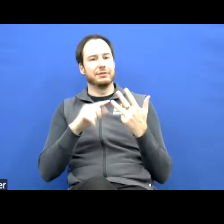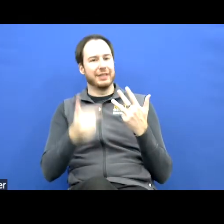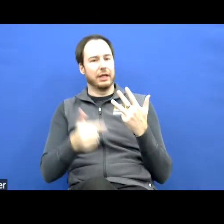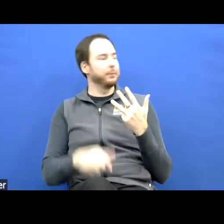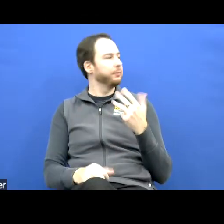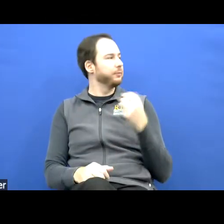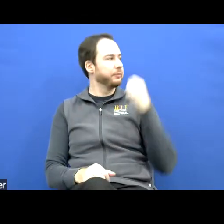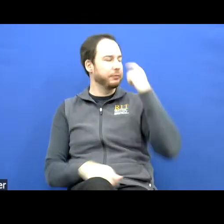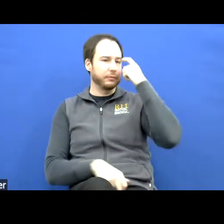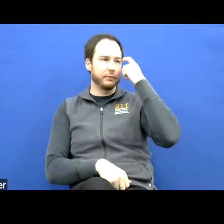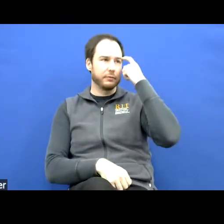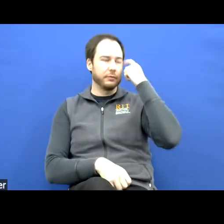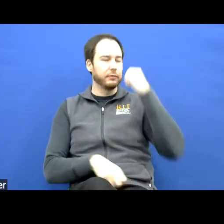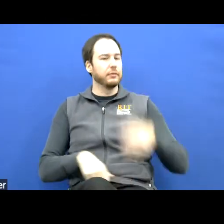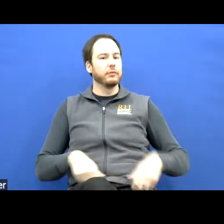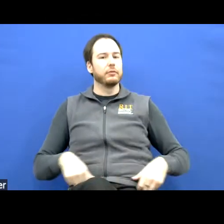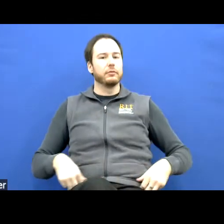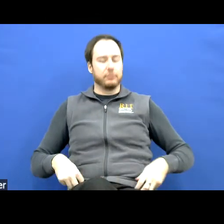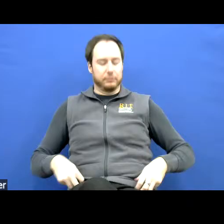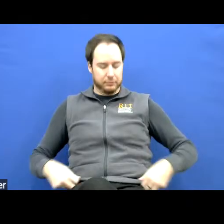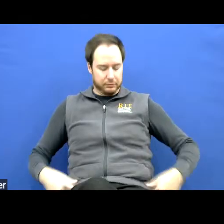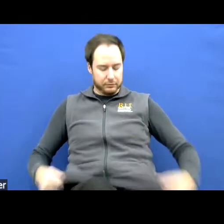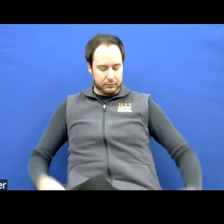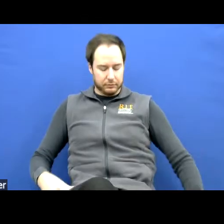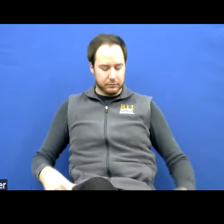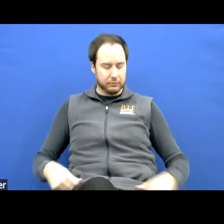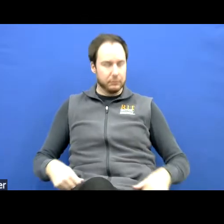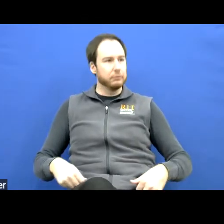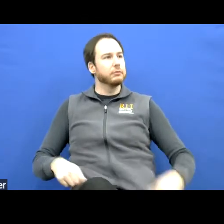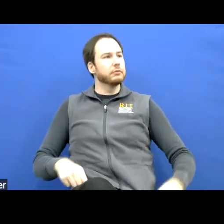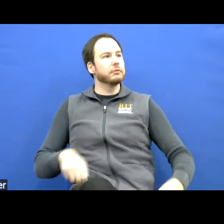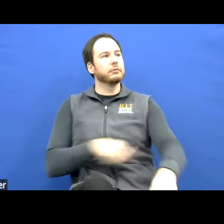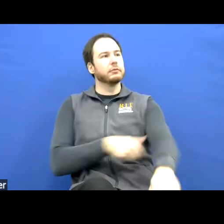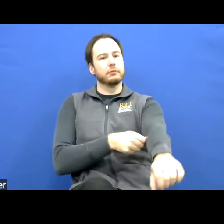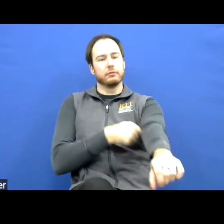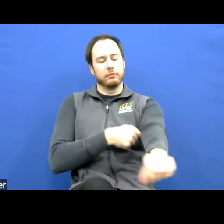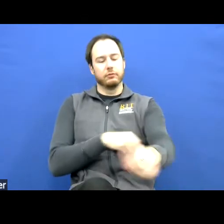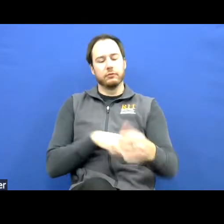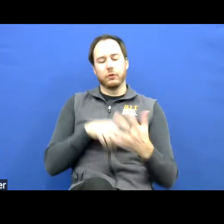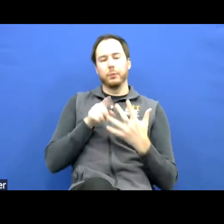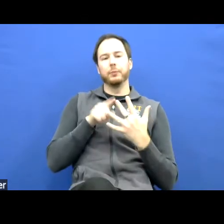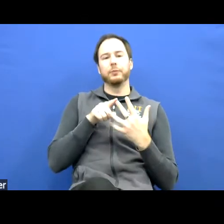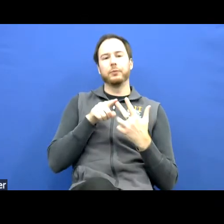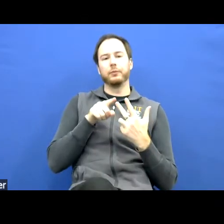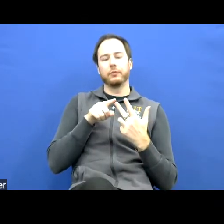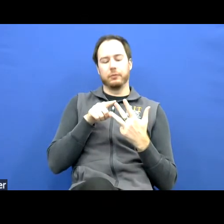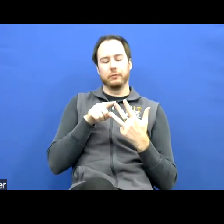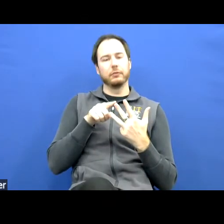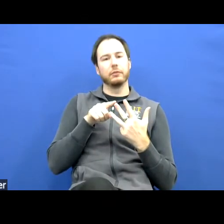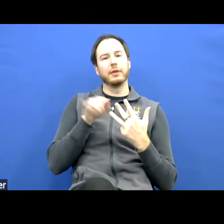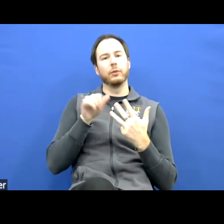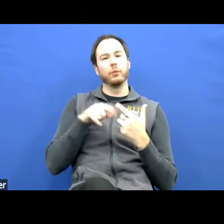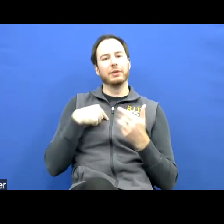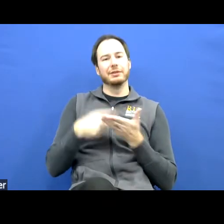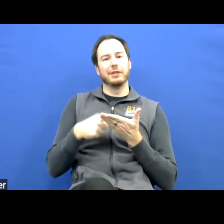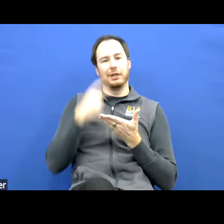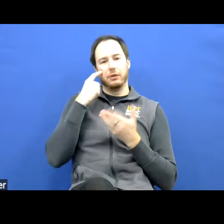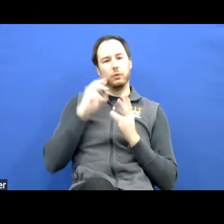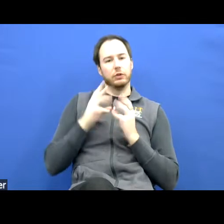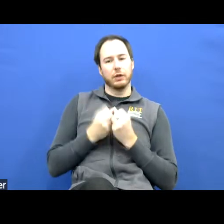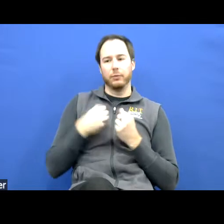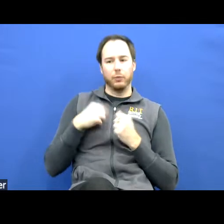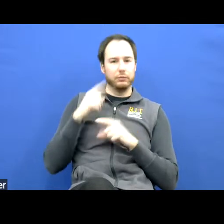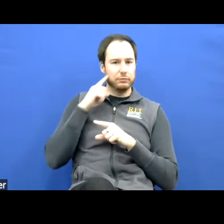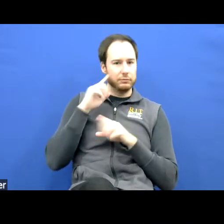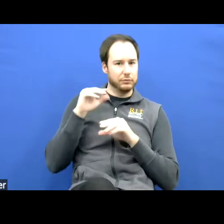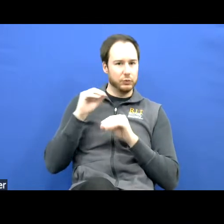So, as we discussed at the, workshop, we did not receive